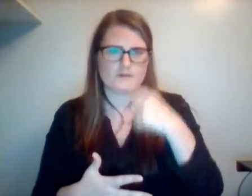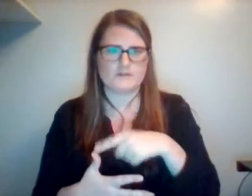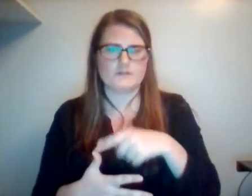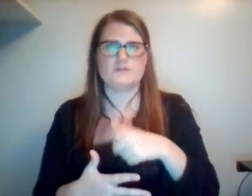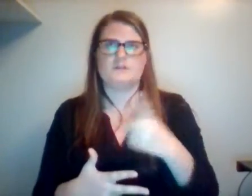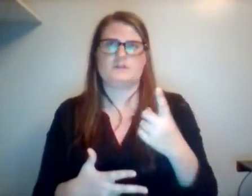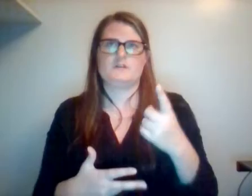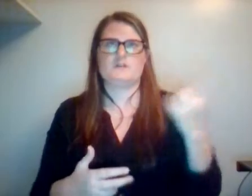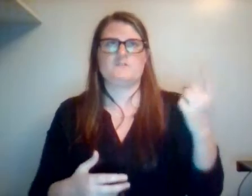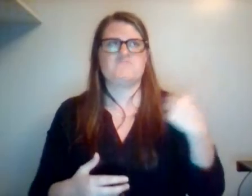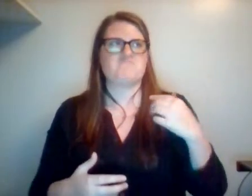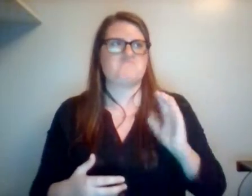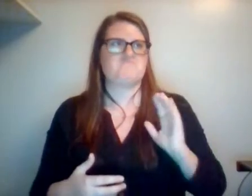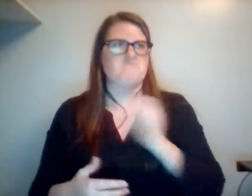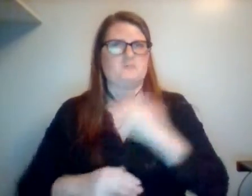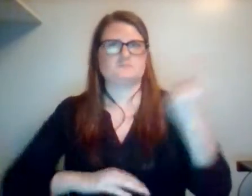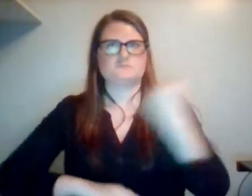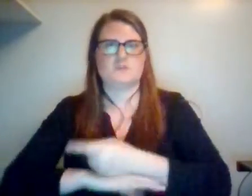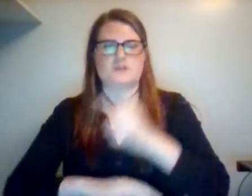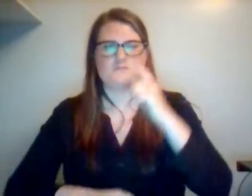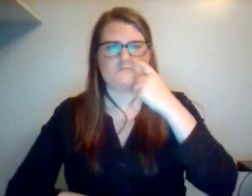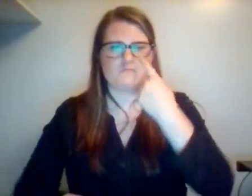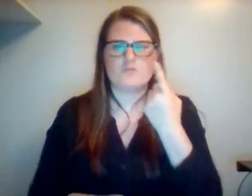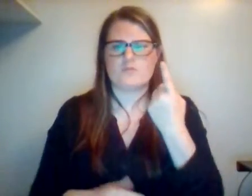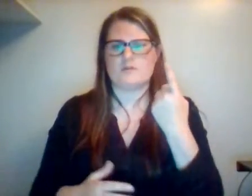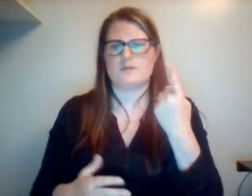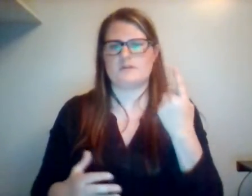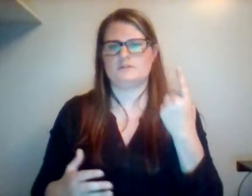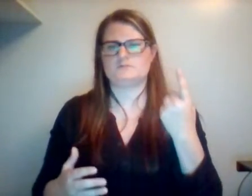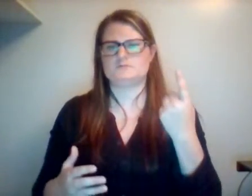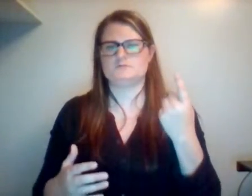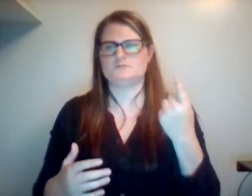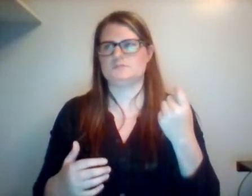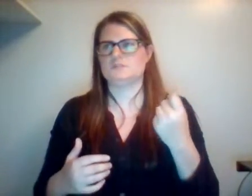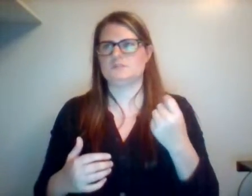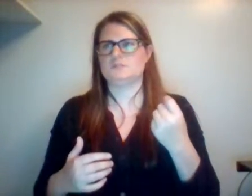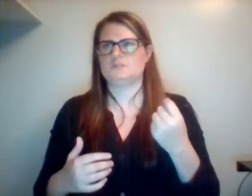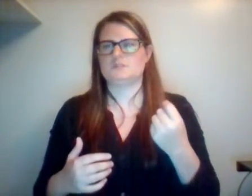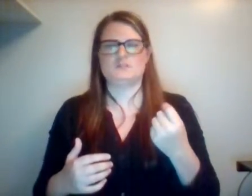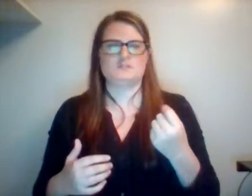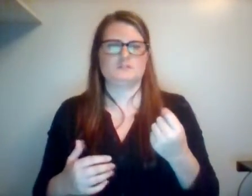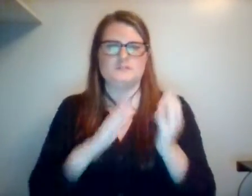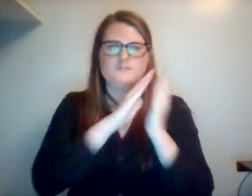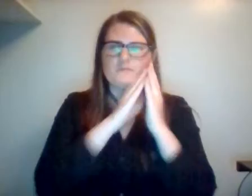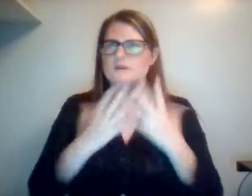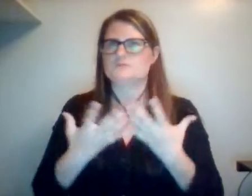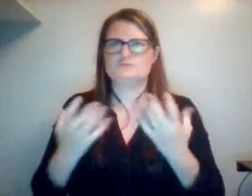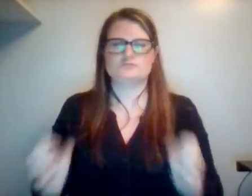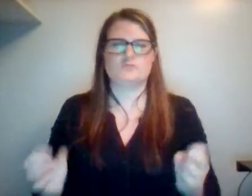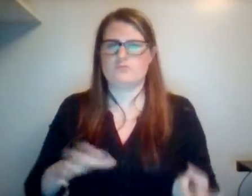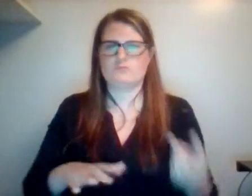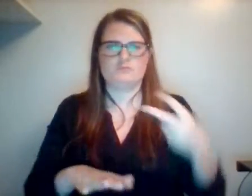coming in our day and little incentive to get out of bed. And of course, the human soul hates